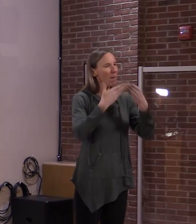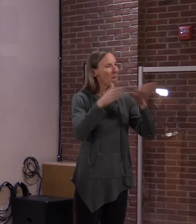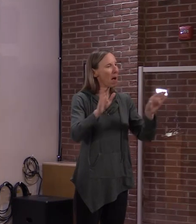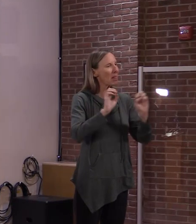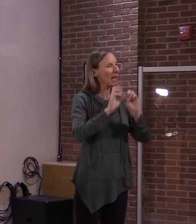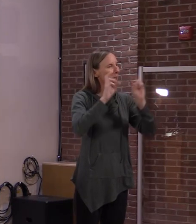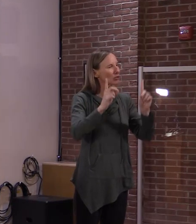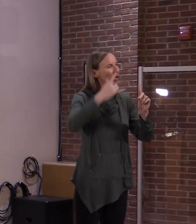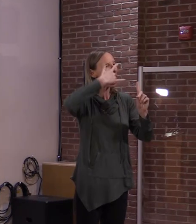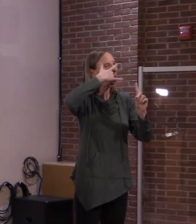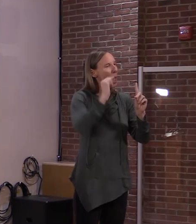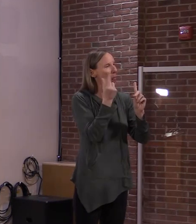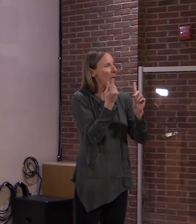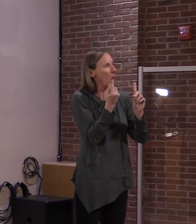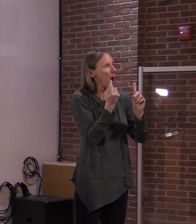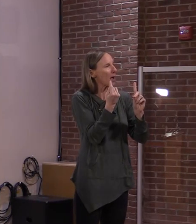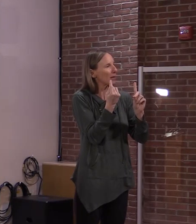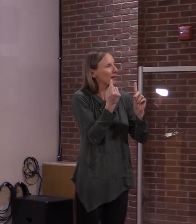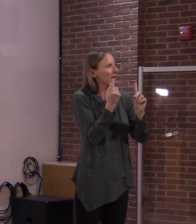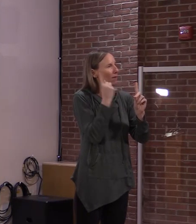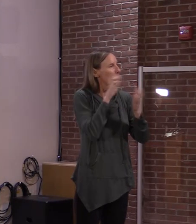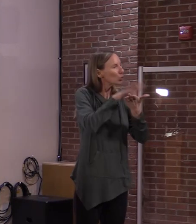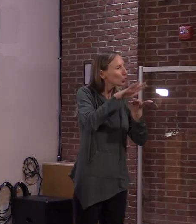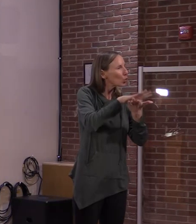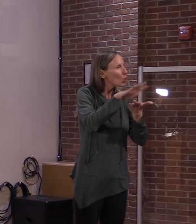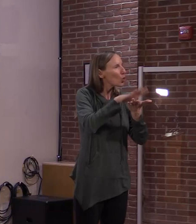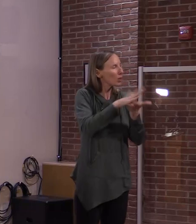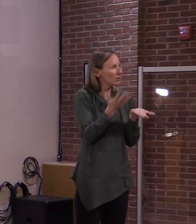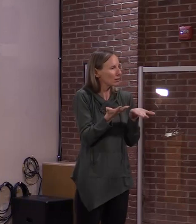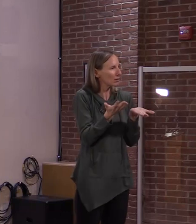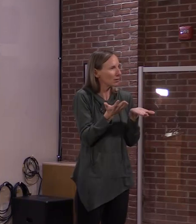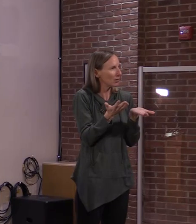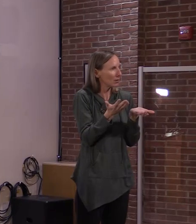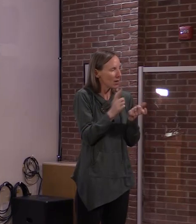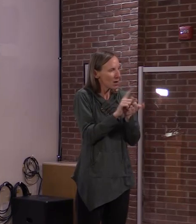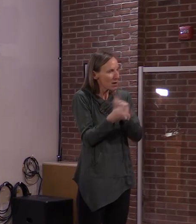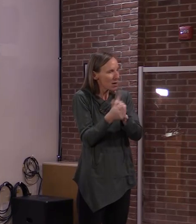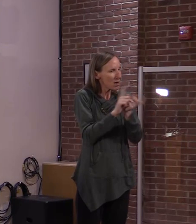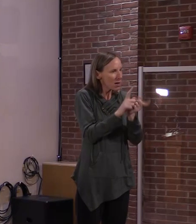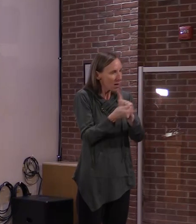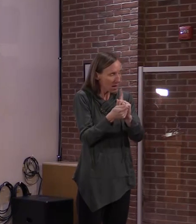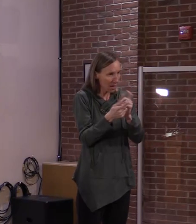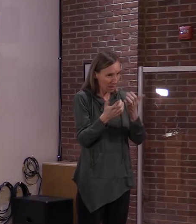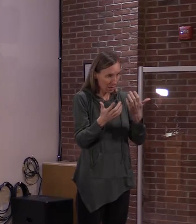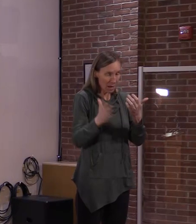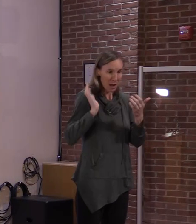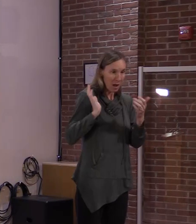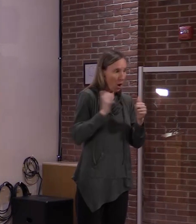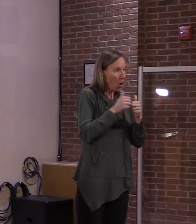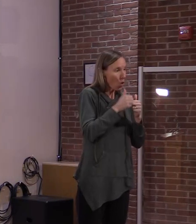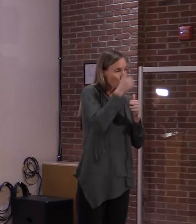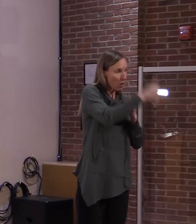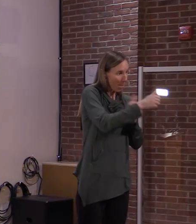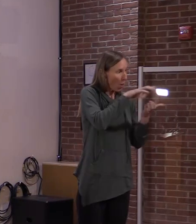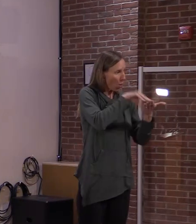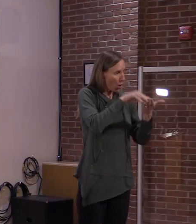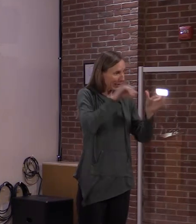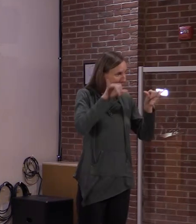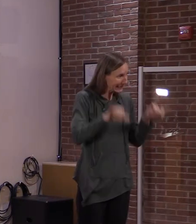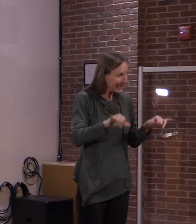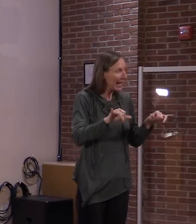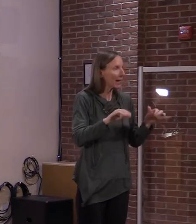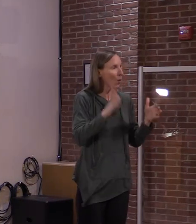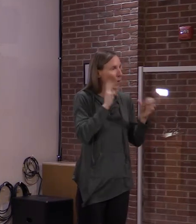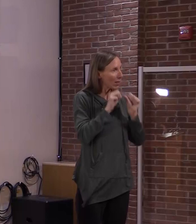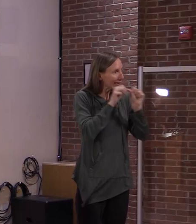changes made during the pandemic that were initially in the interest of safety, such as remote learning, that you see sticking around in some form or